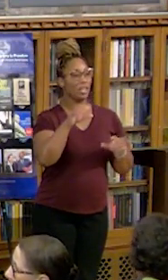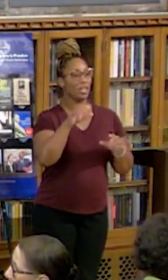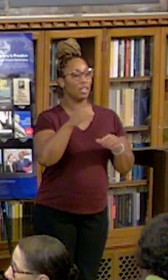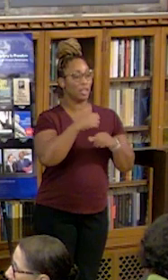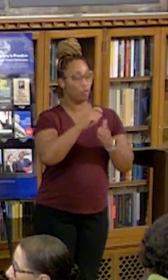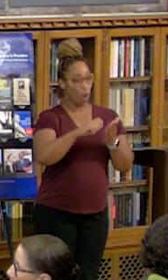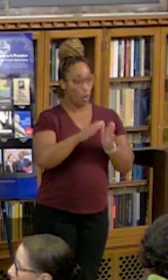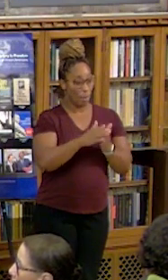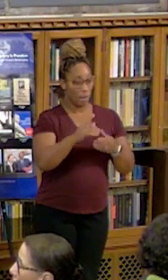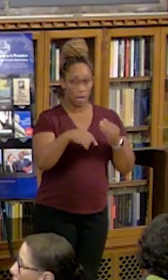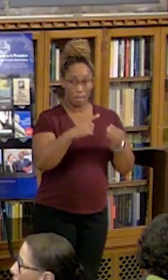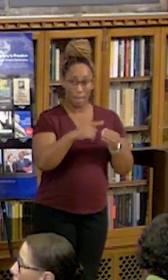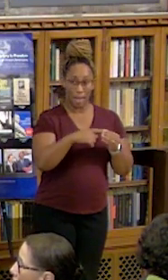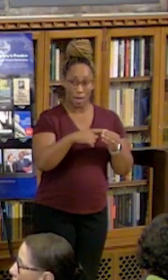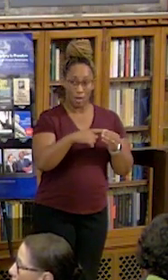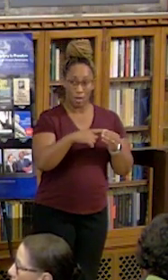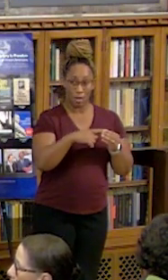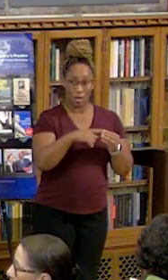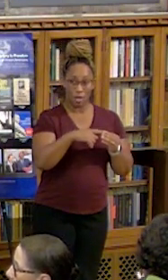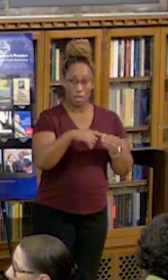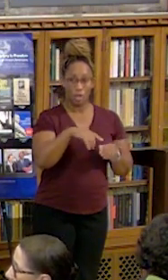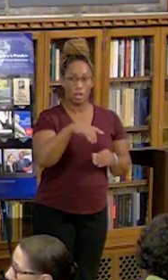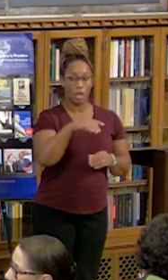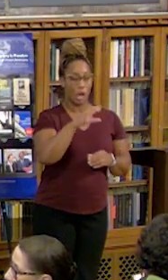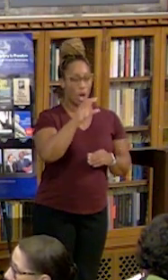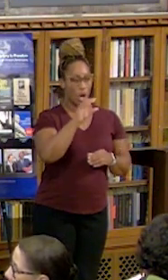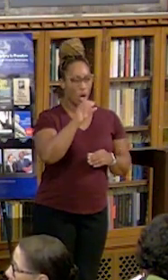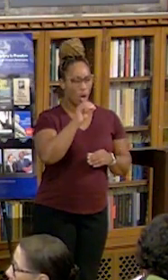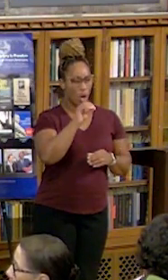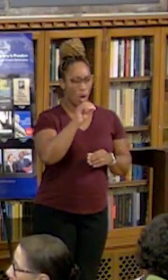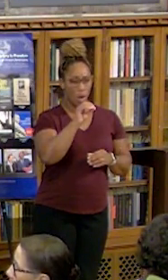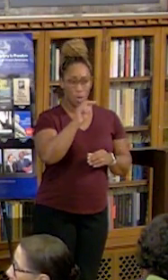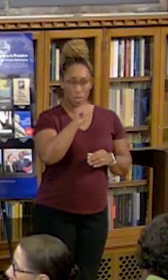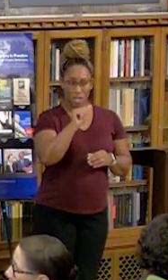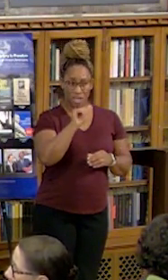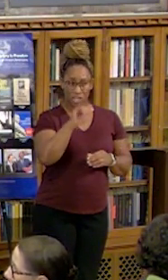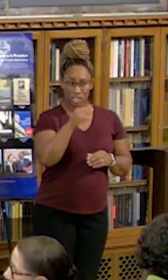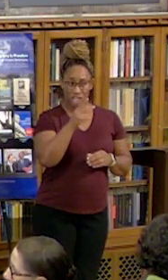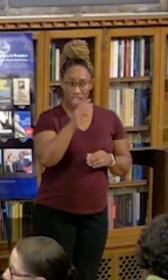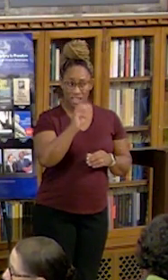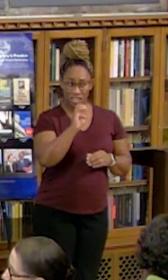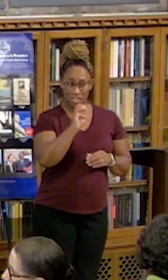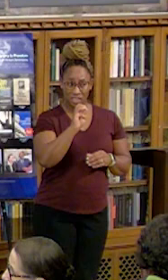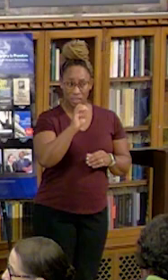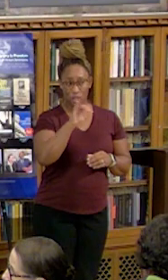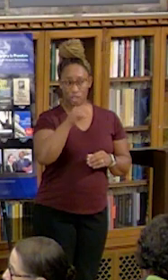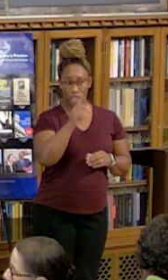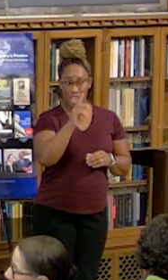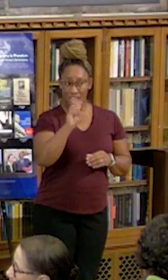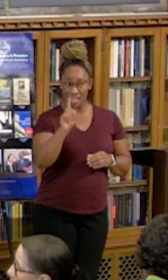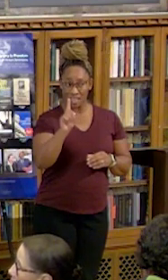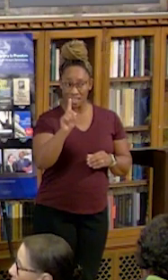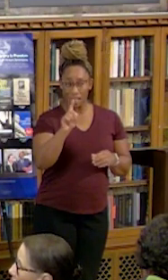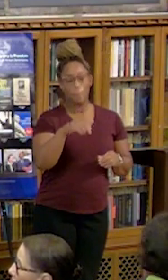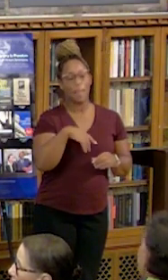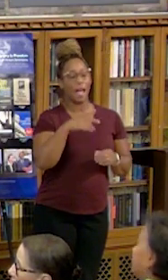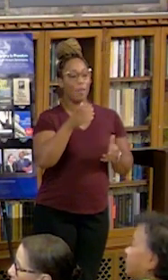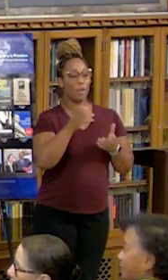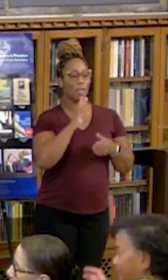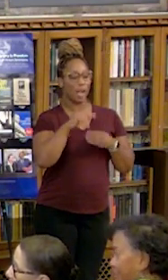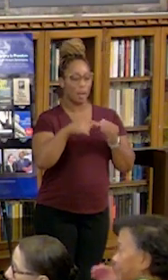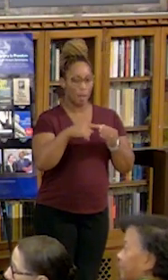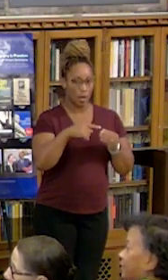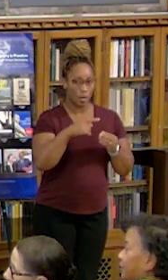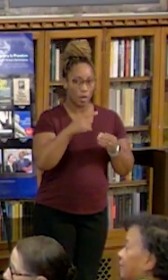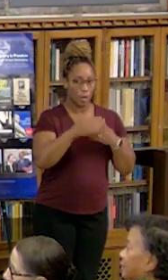about Judge own judge own a judge and I would like you to talk about the process of getting